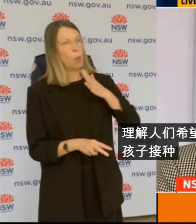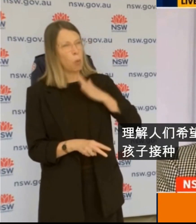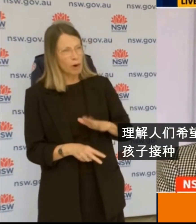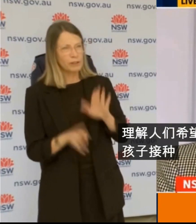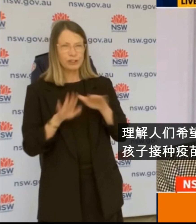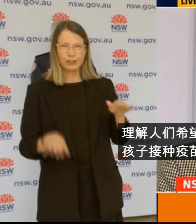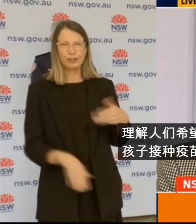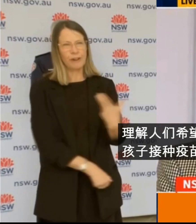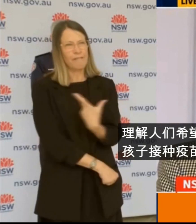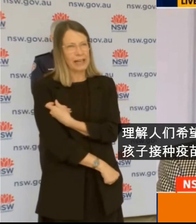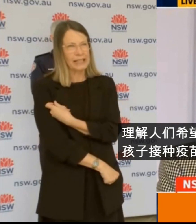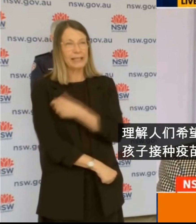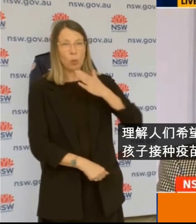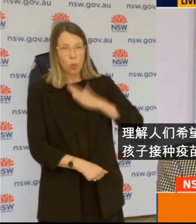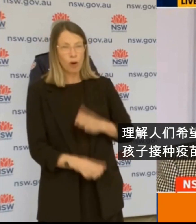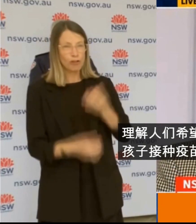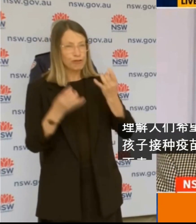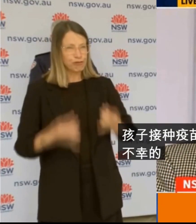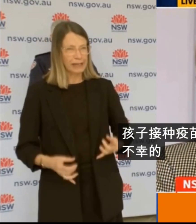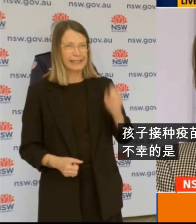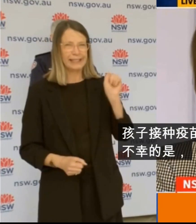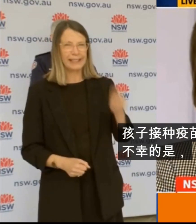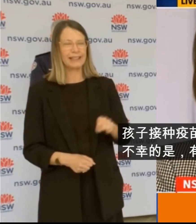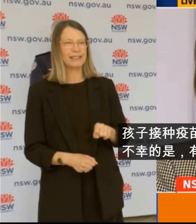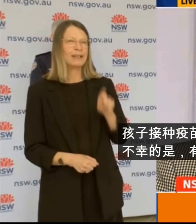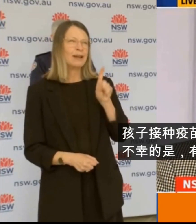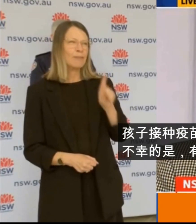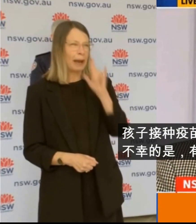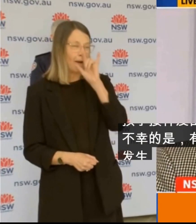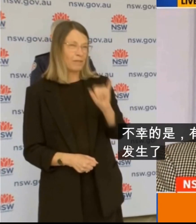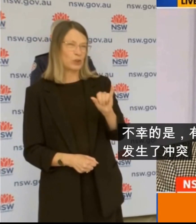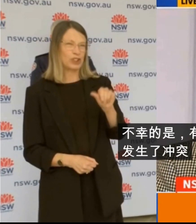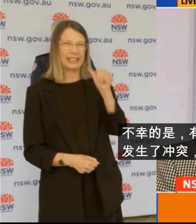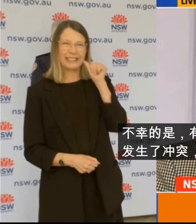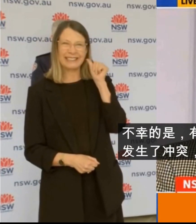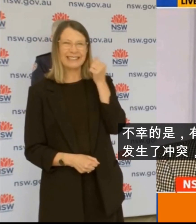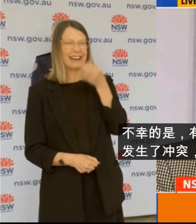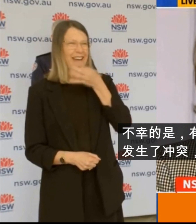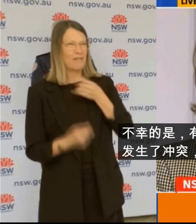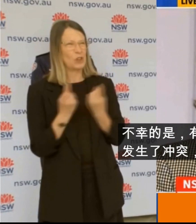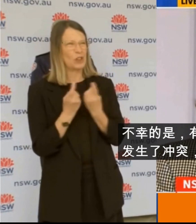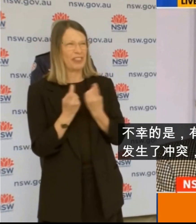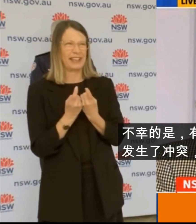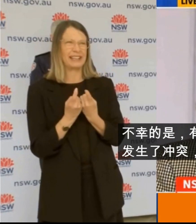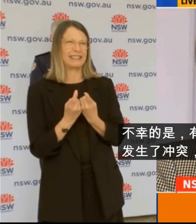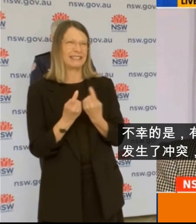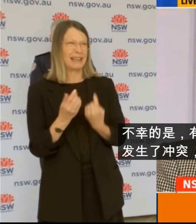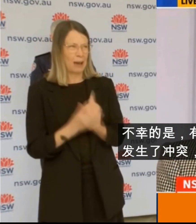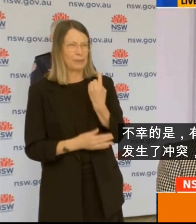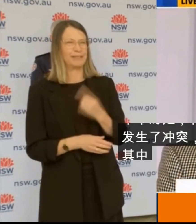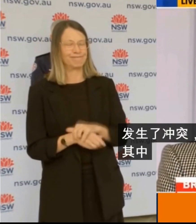kids vaccinated as soon as possible. Yesterday, unfortunately, a few things collided that resulted in some